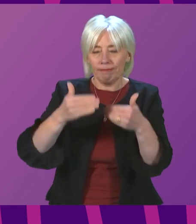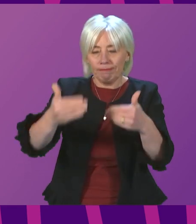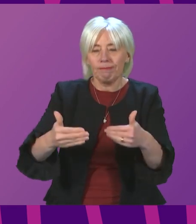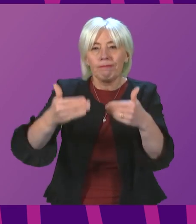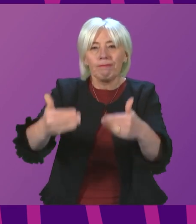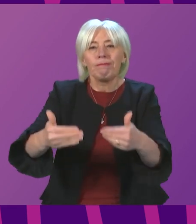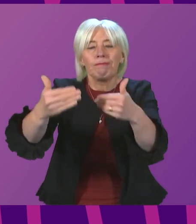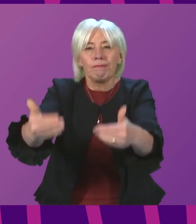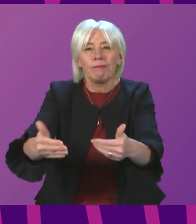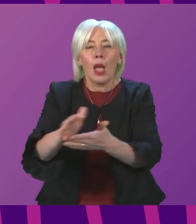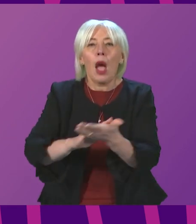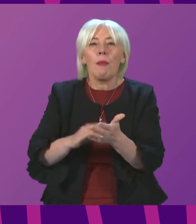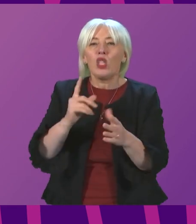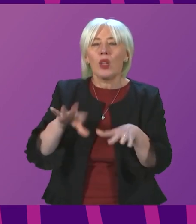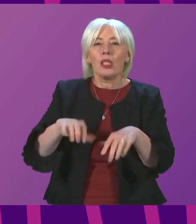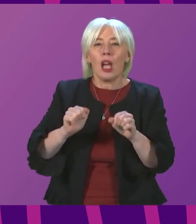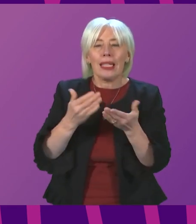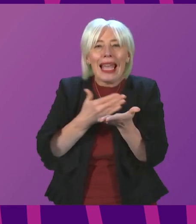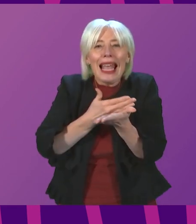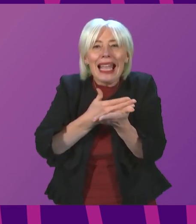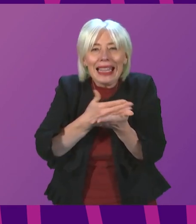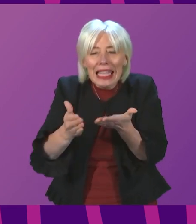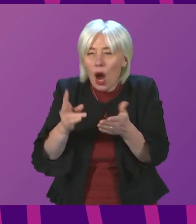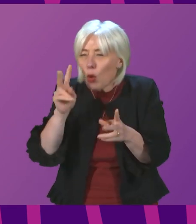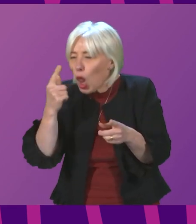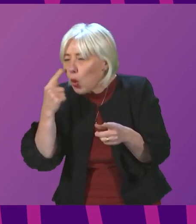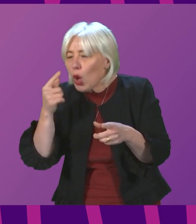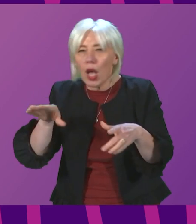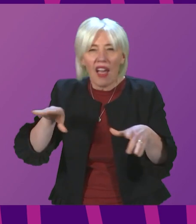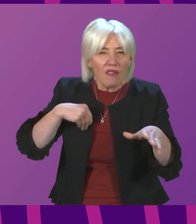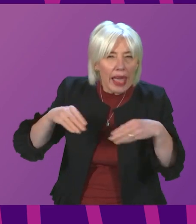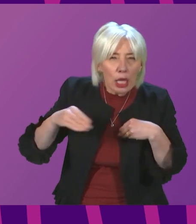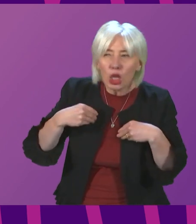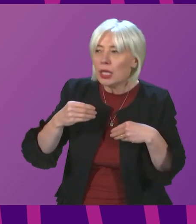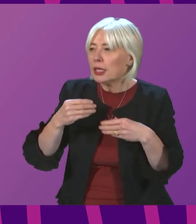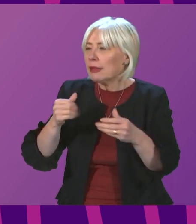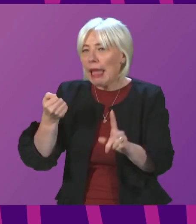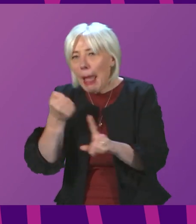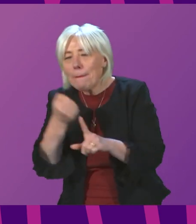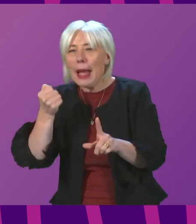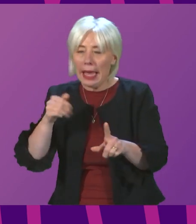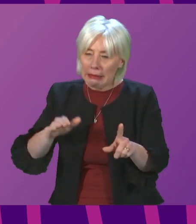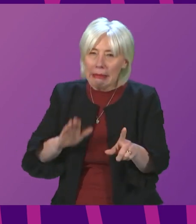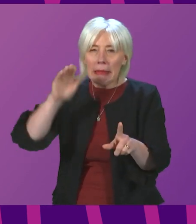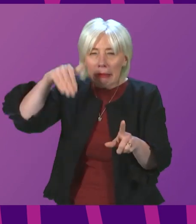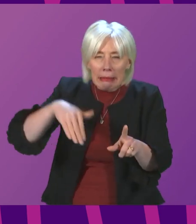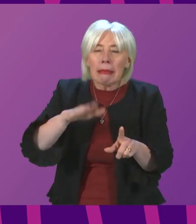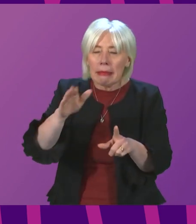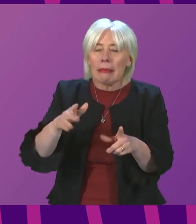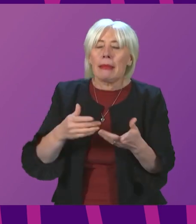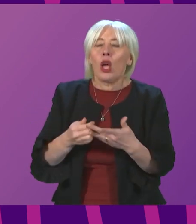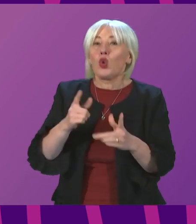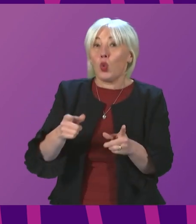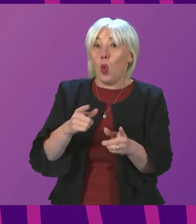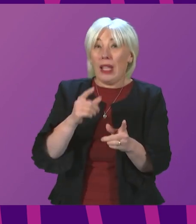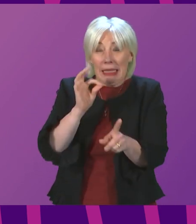in the days ahead a clearer picture of the trends in infections and the associated impacts. As a quick reminder, the measures I am